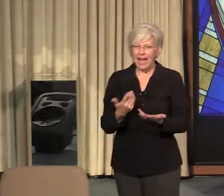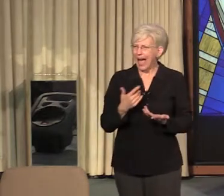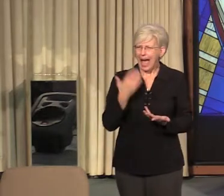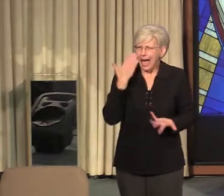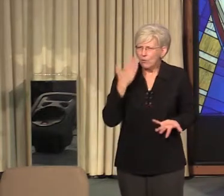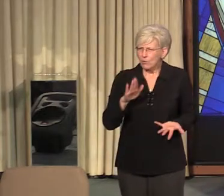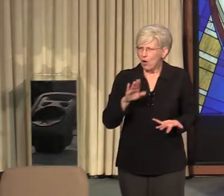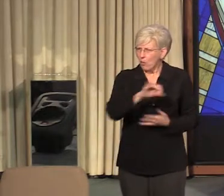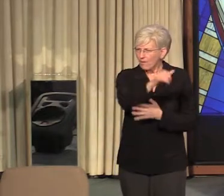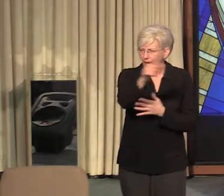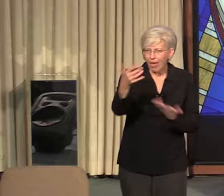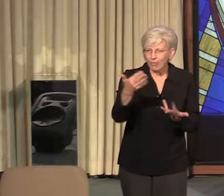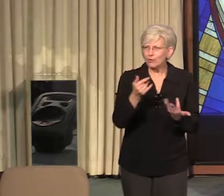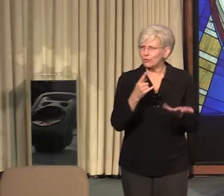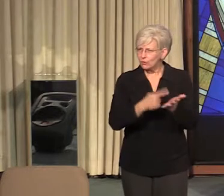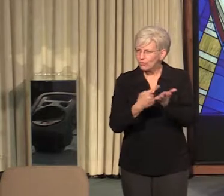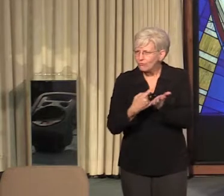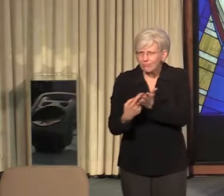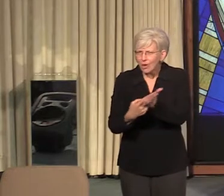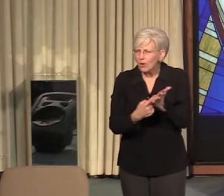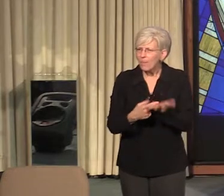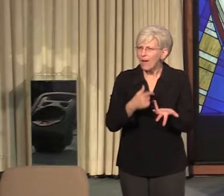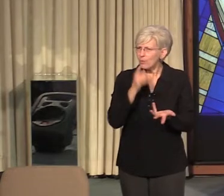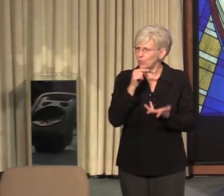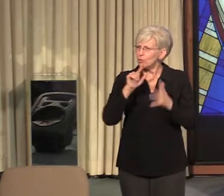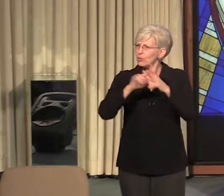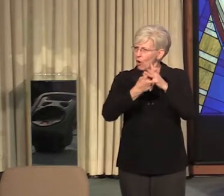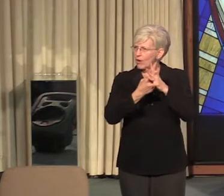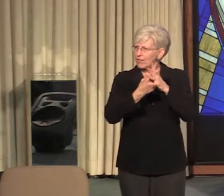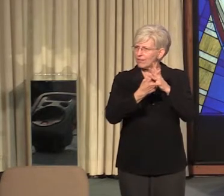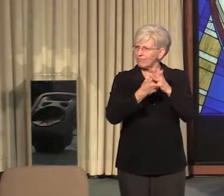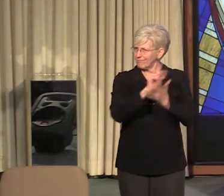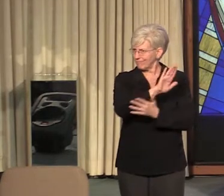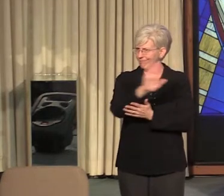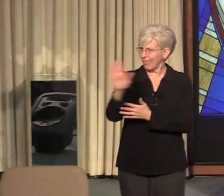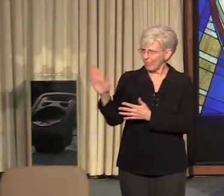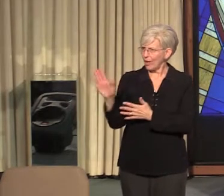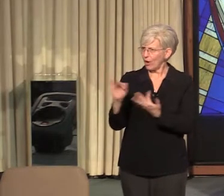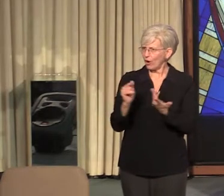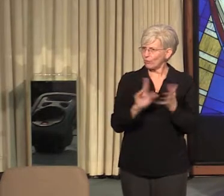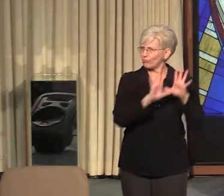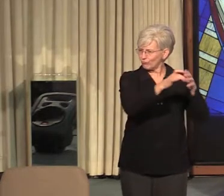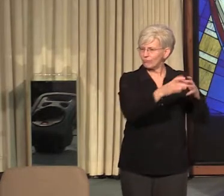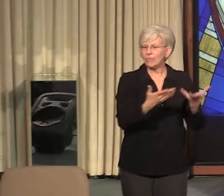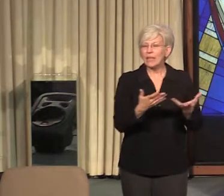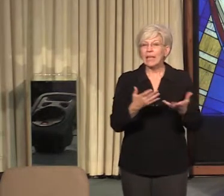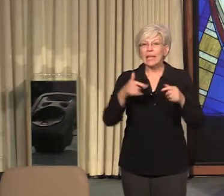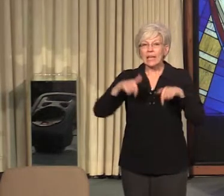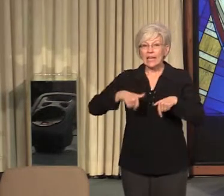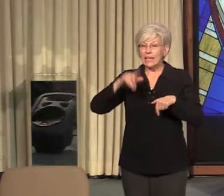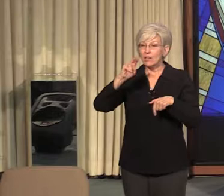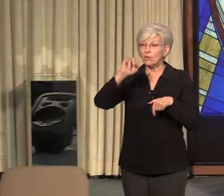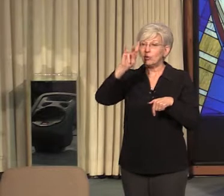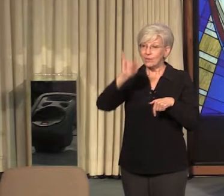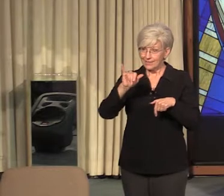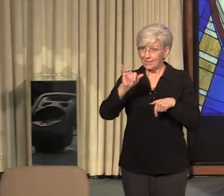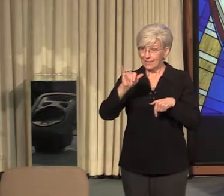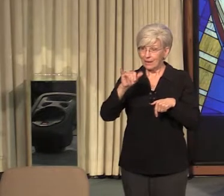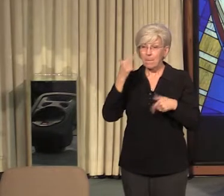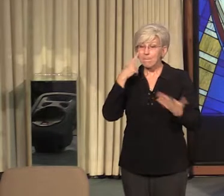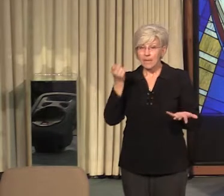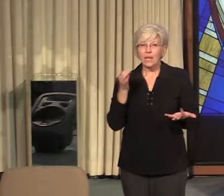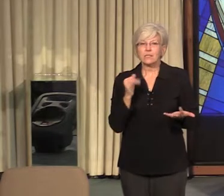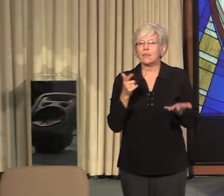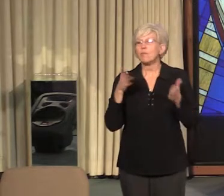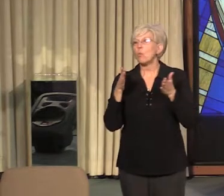denominations. In Unity, because of the way that we may